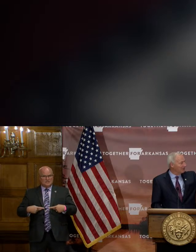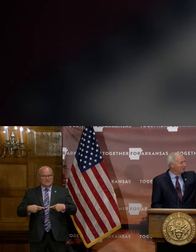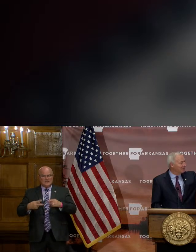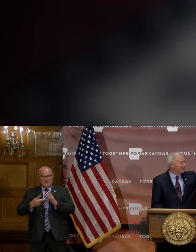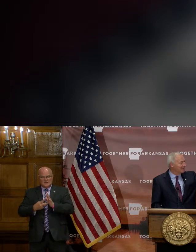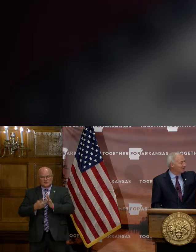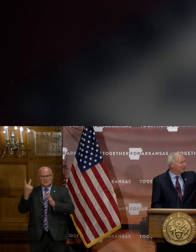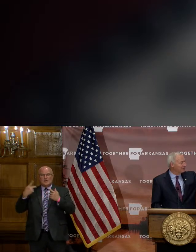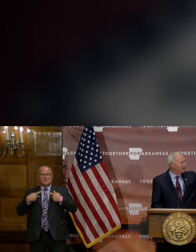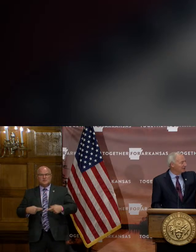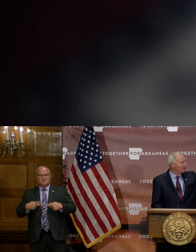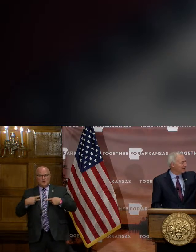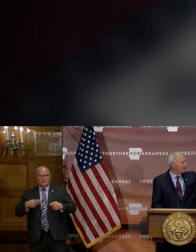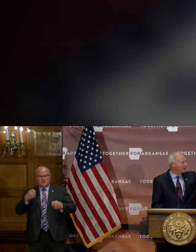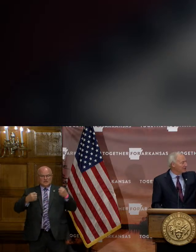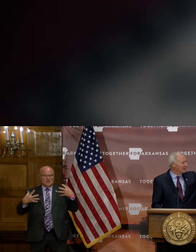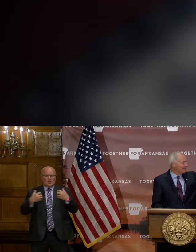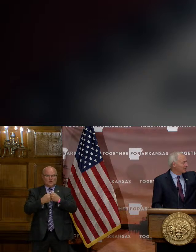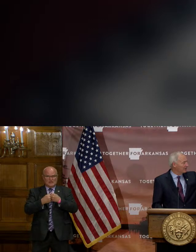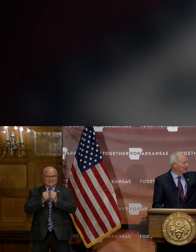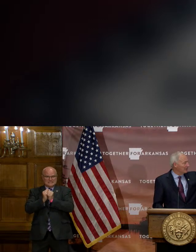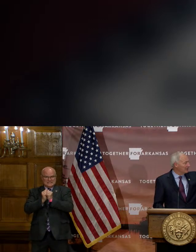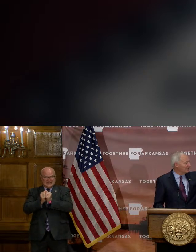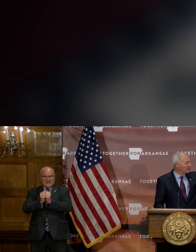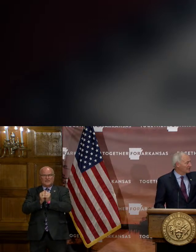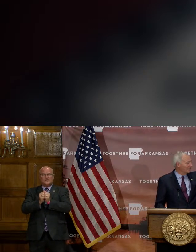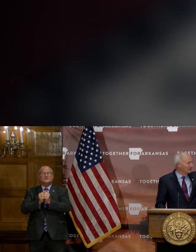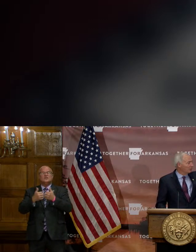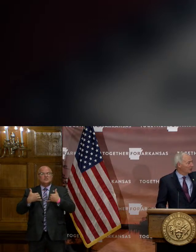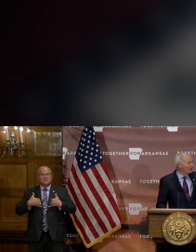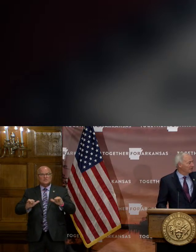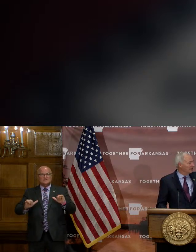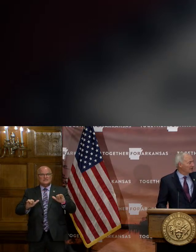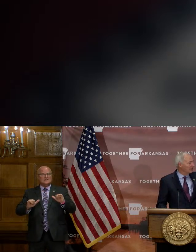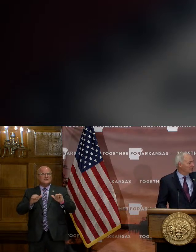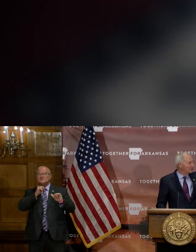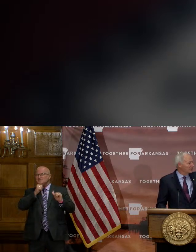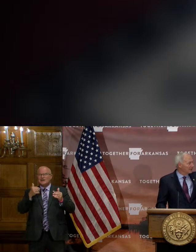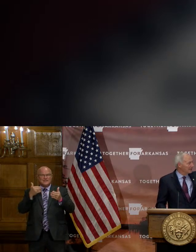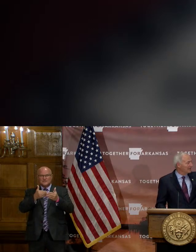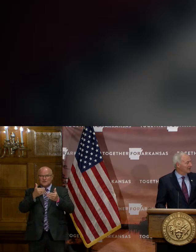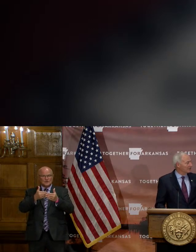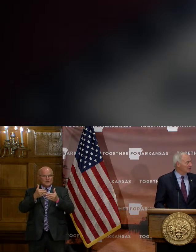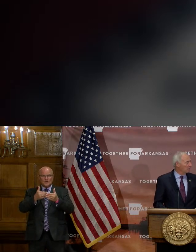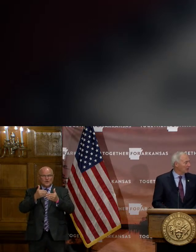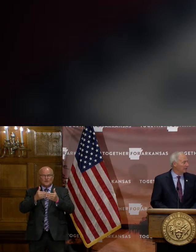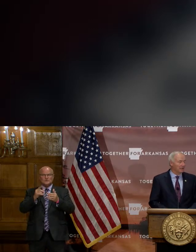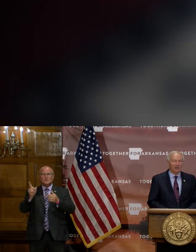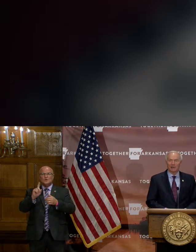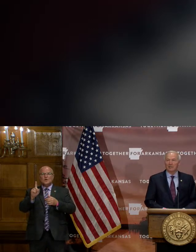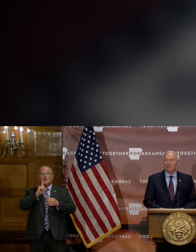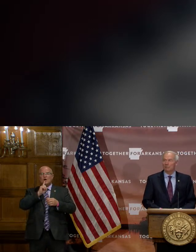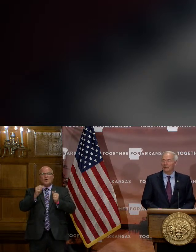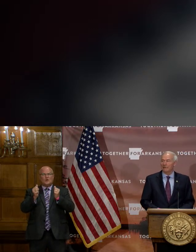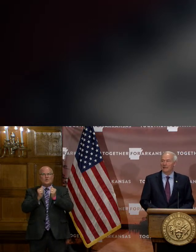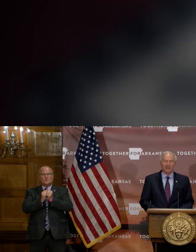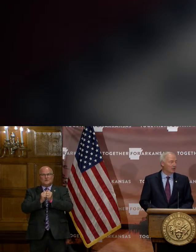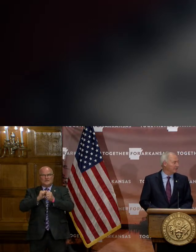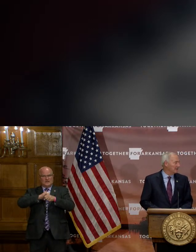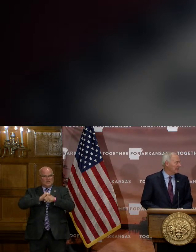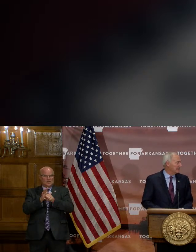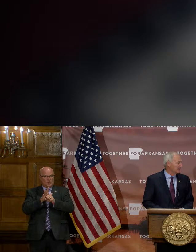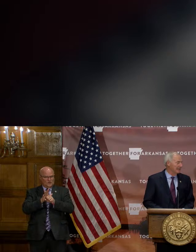doubled pneumonia and motor vehicle crashes together, you're still nowhere even close to where we are